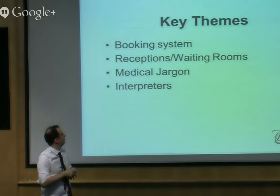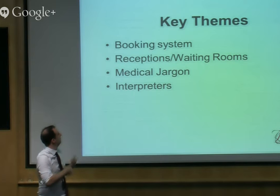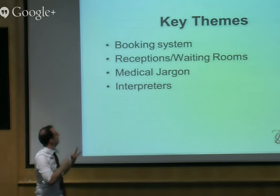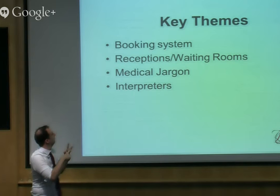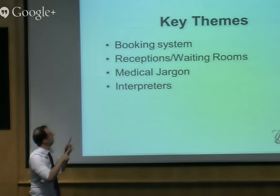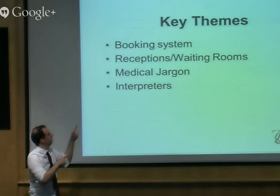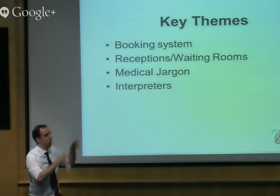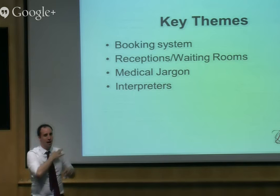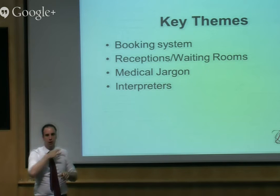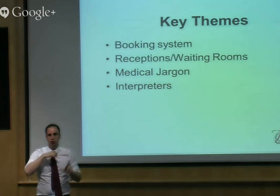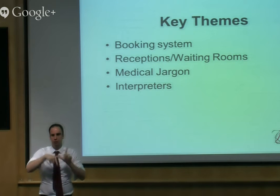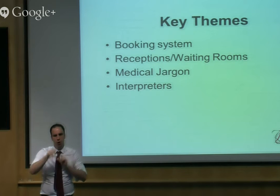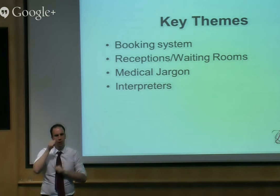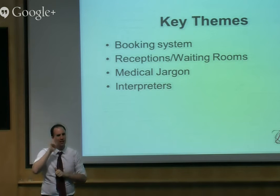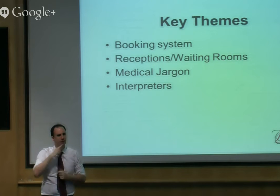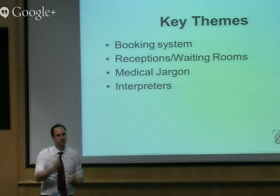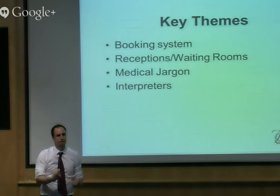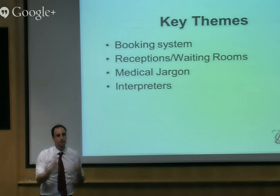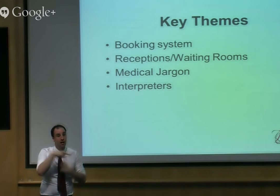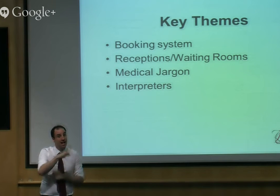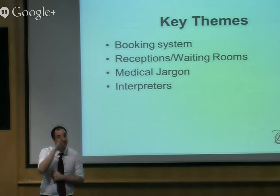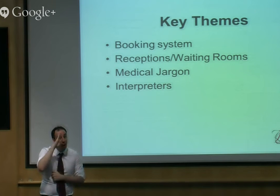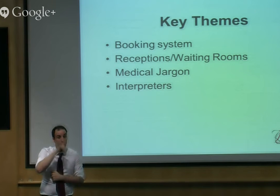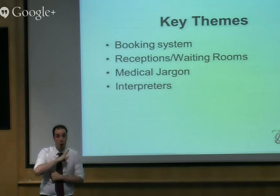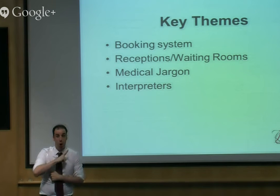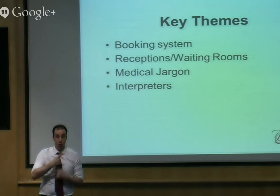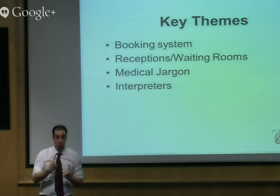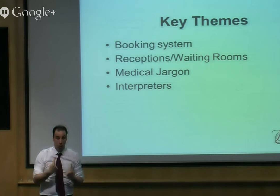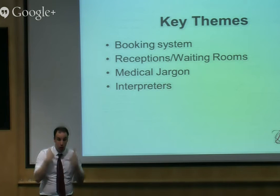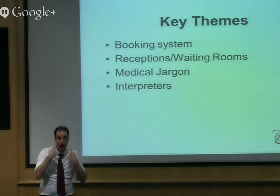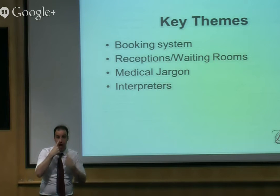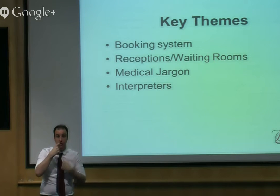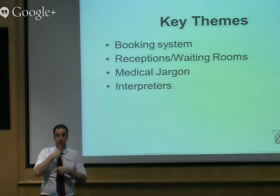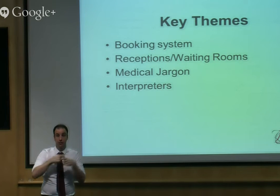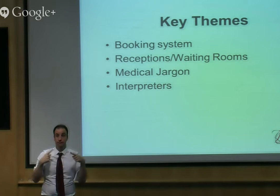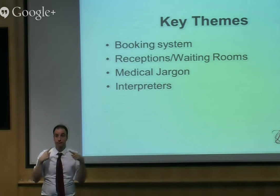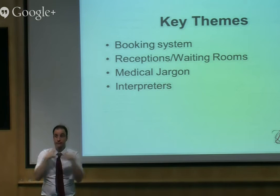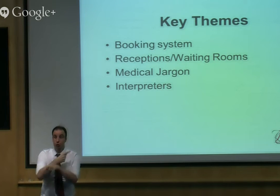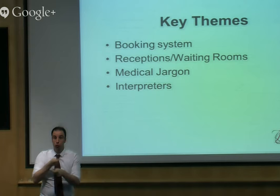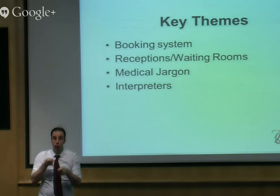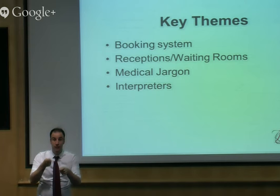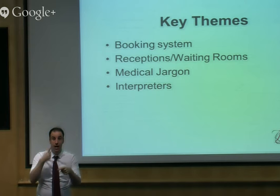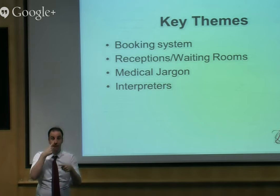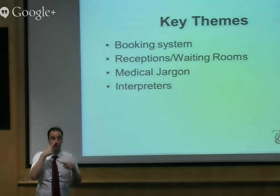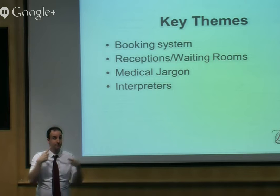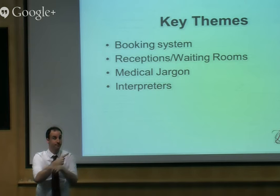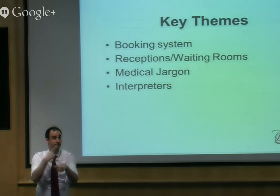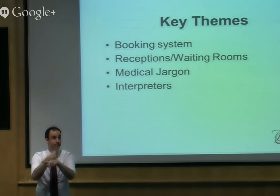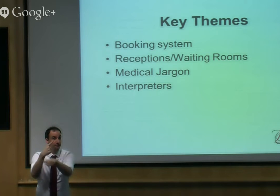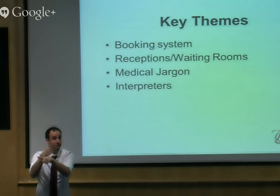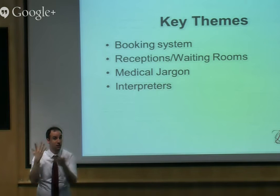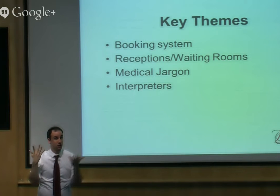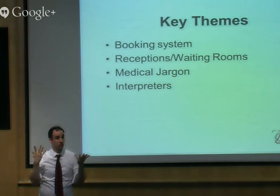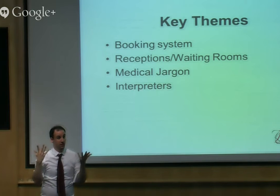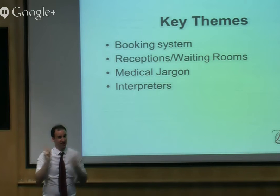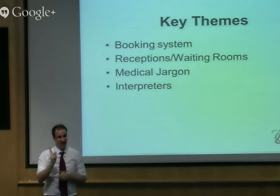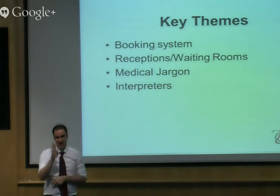And as we said with the waiting areas, there needed to be some kind of visual cue as to when that person's appointment was